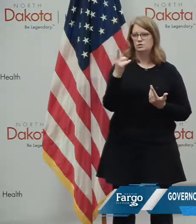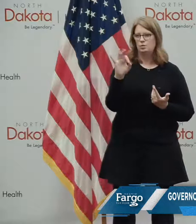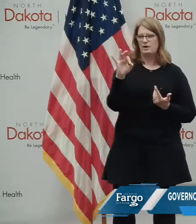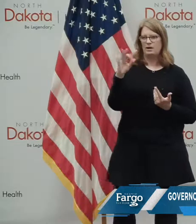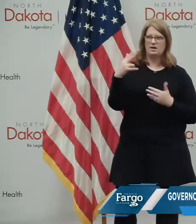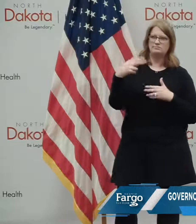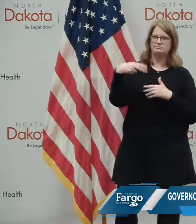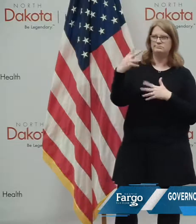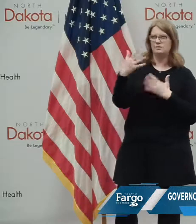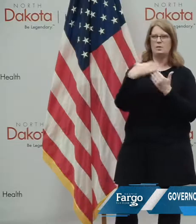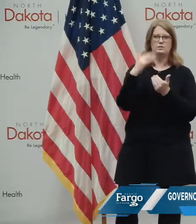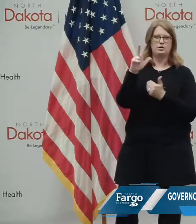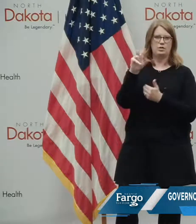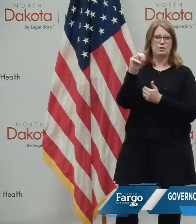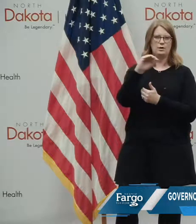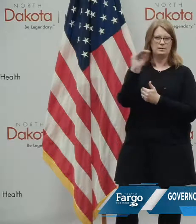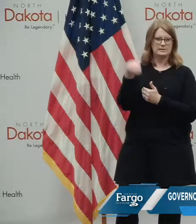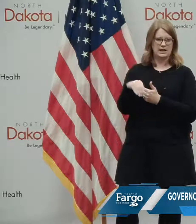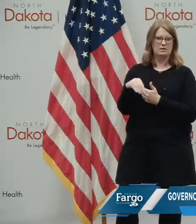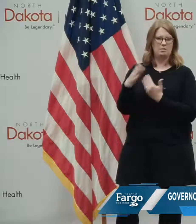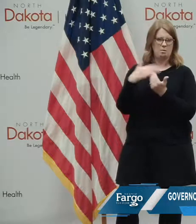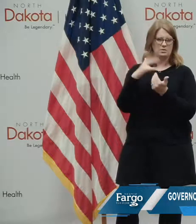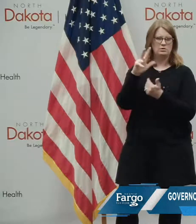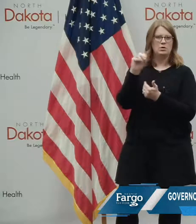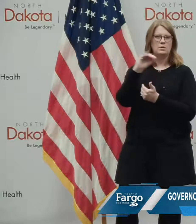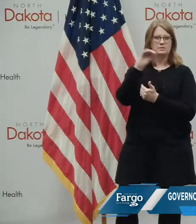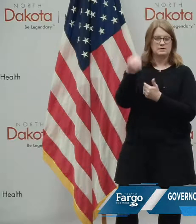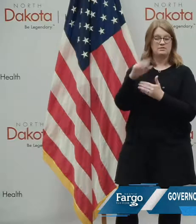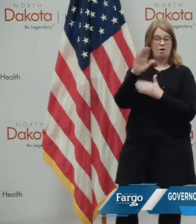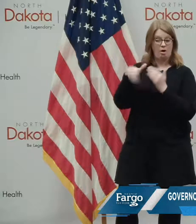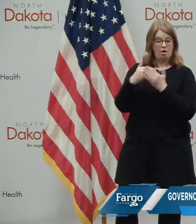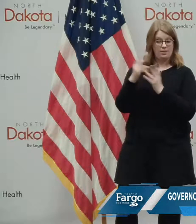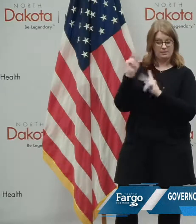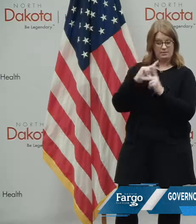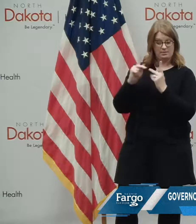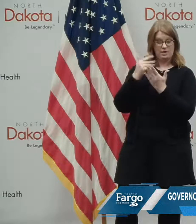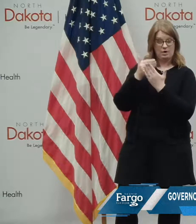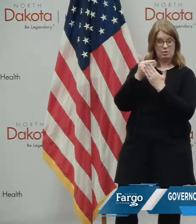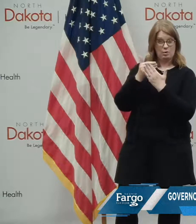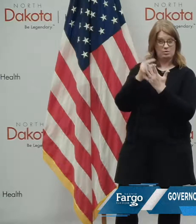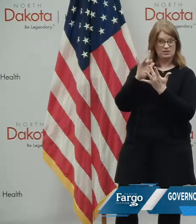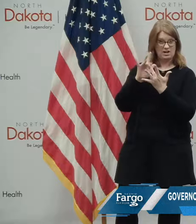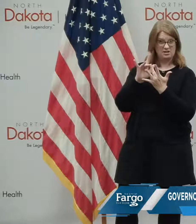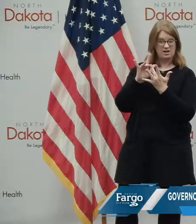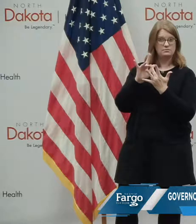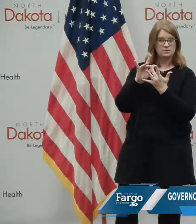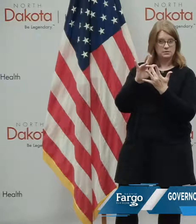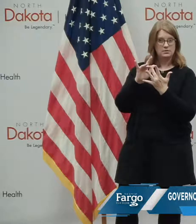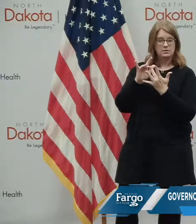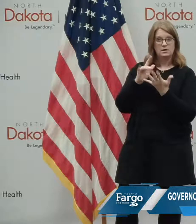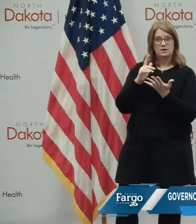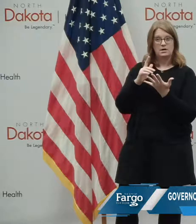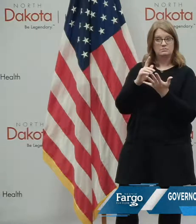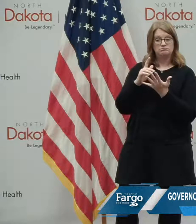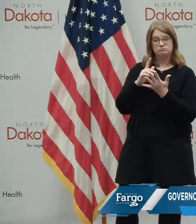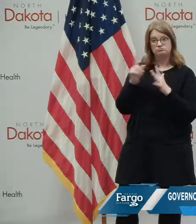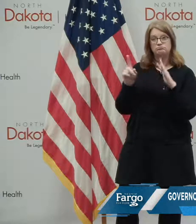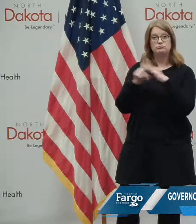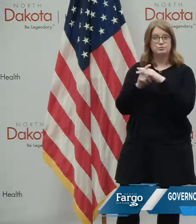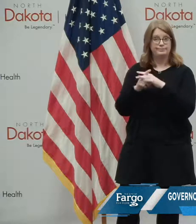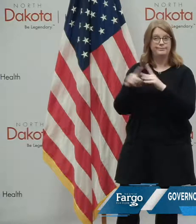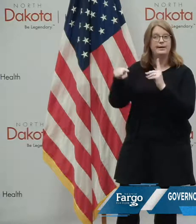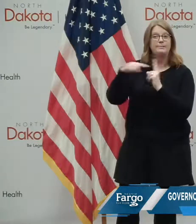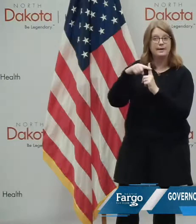29+%, so close to 30% on of all of the people that have been contact traced who were a close contact later turned out to